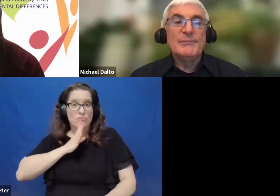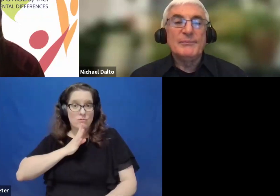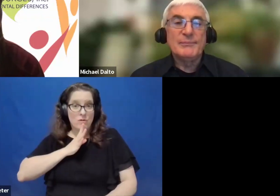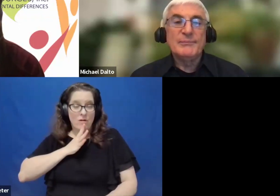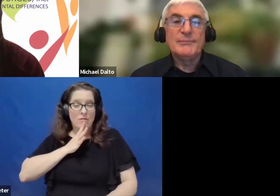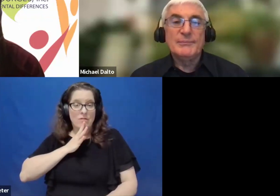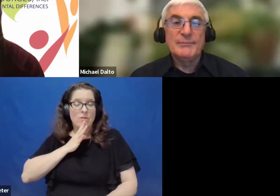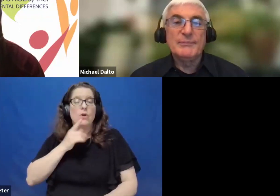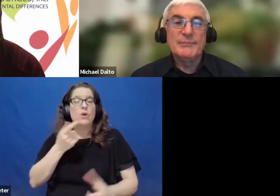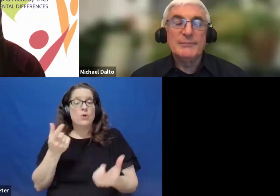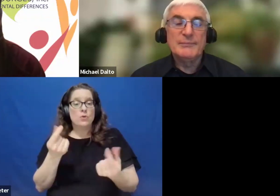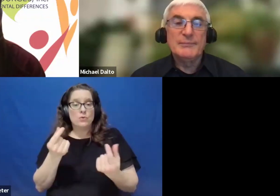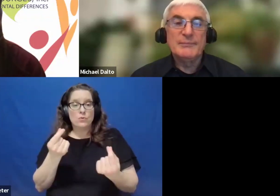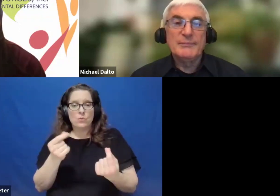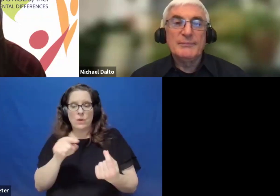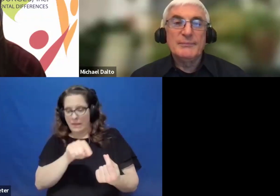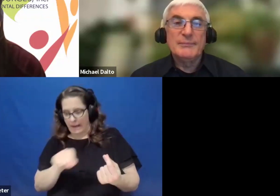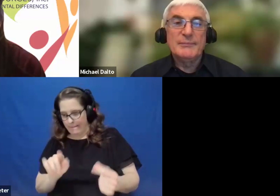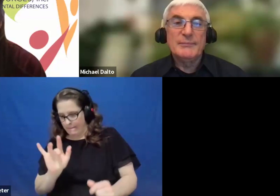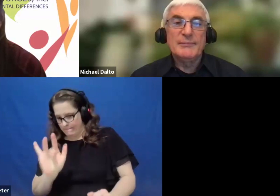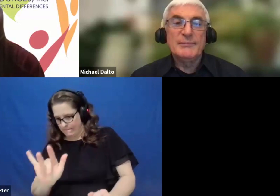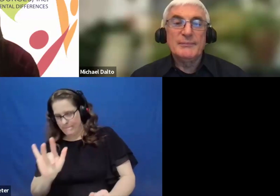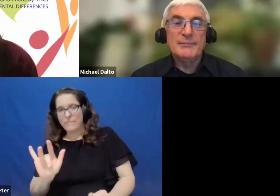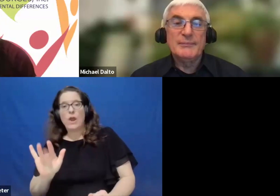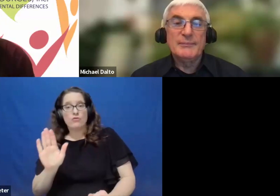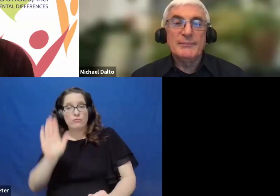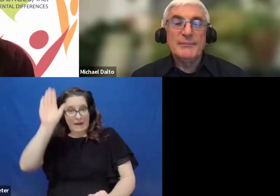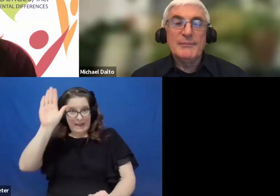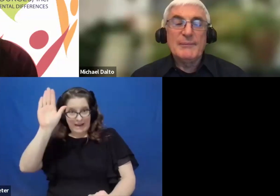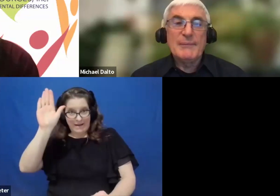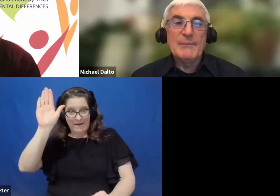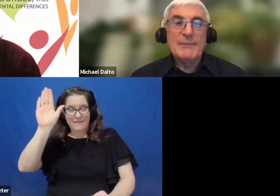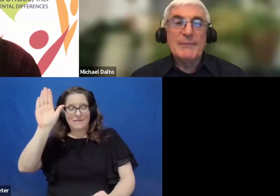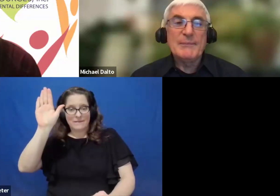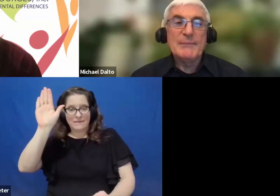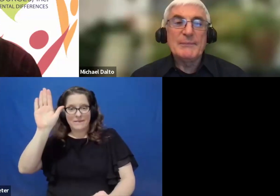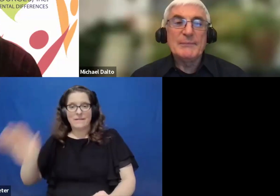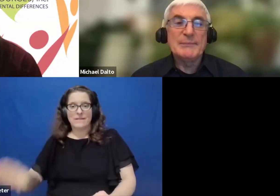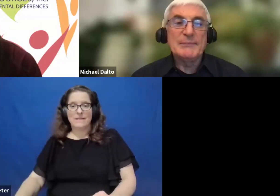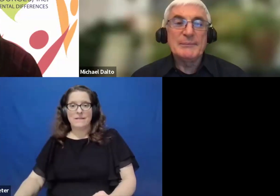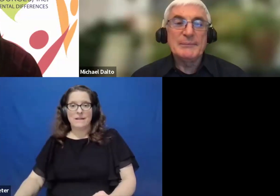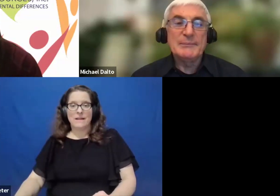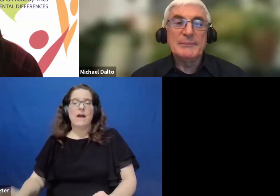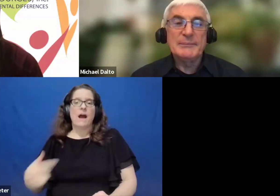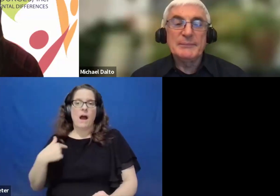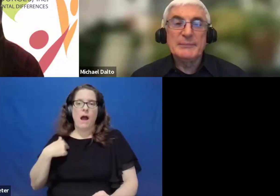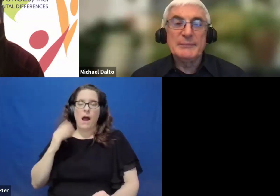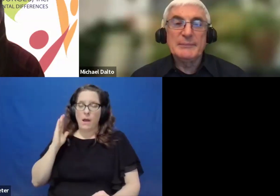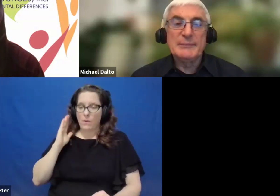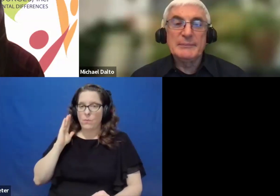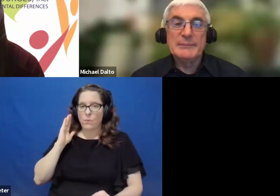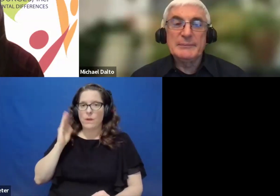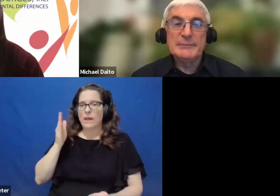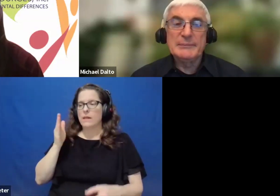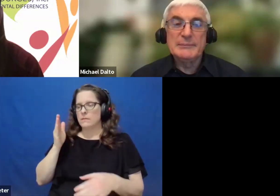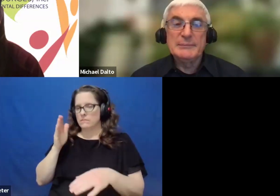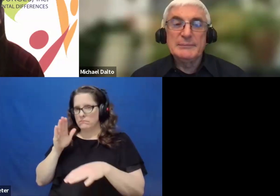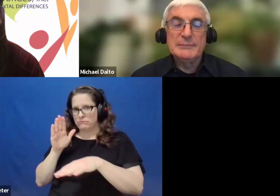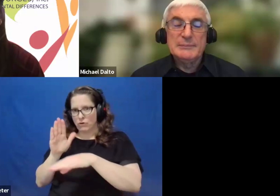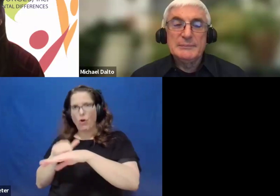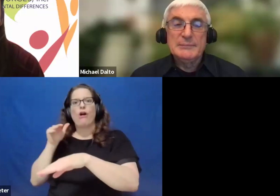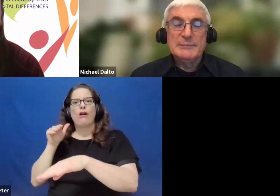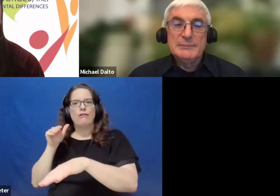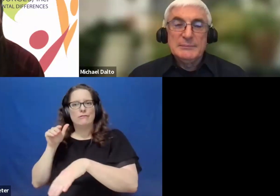you can use the raise hand icon below, and then we can, I can get you